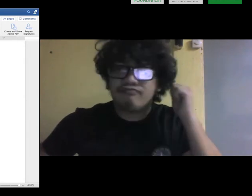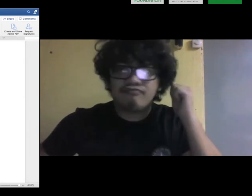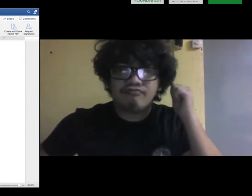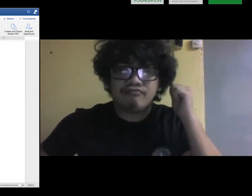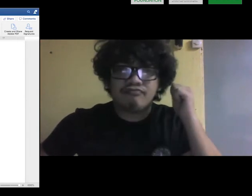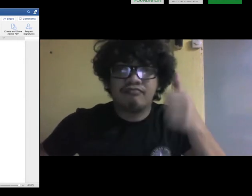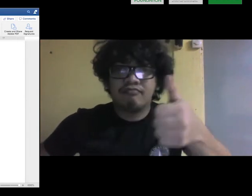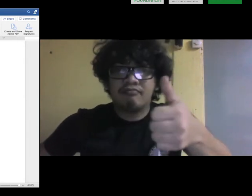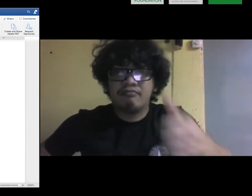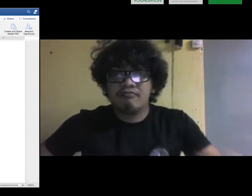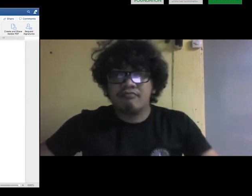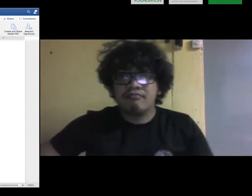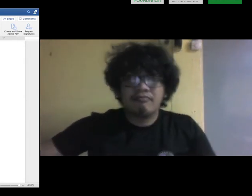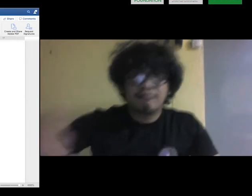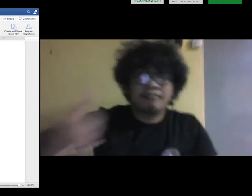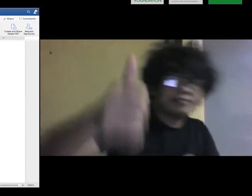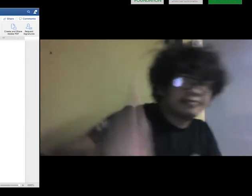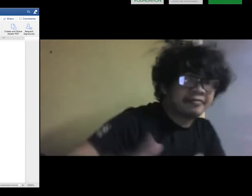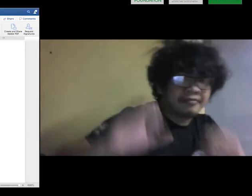I don't want that